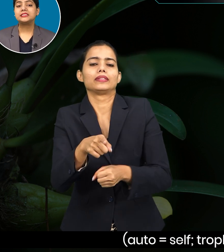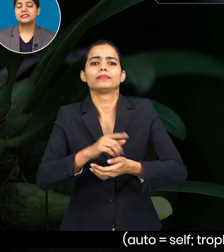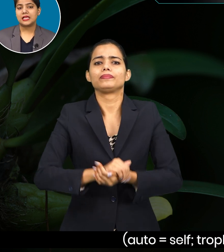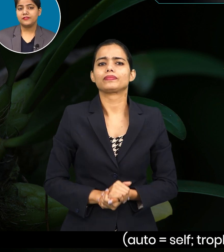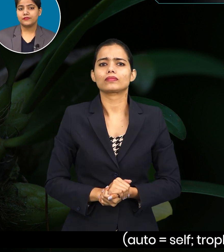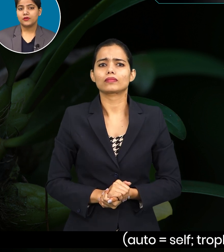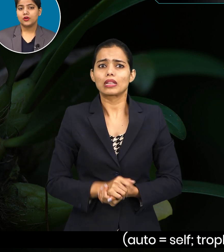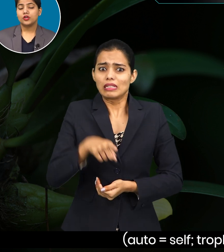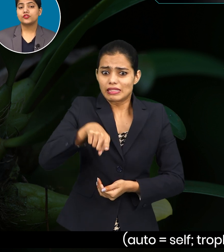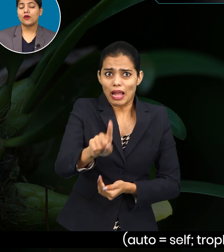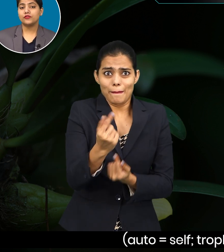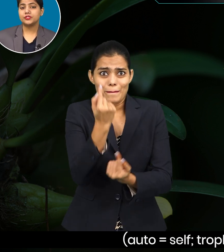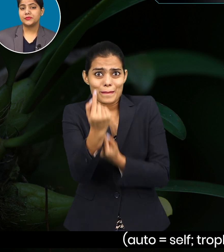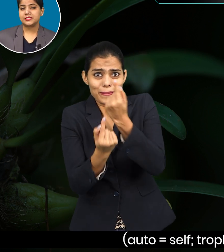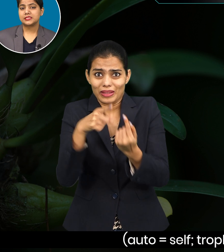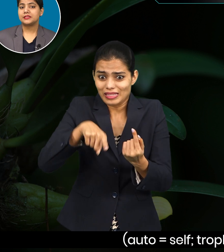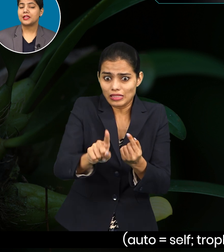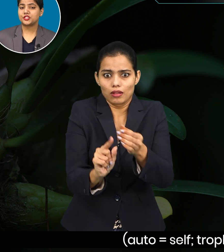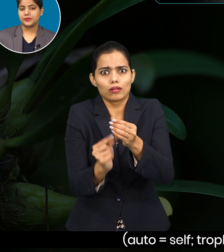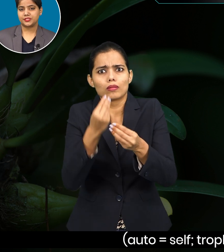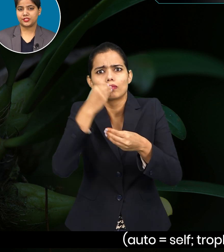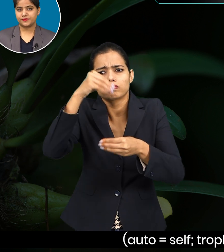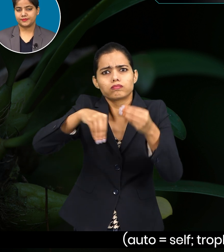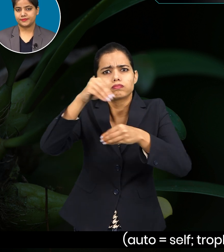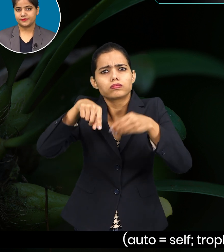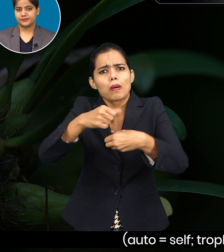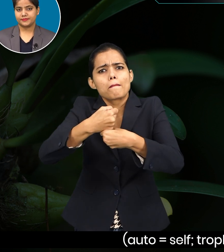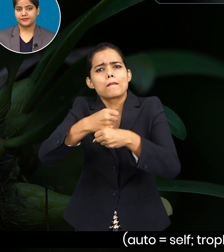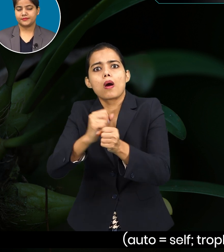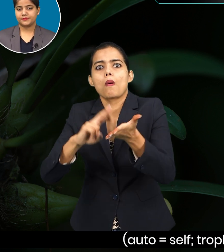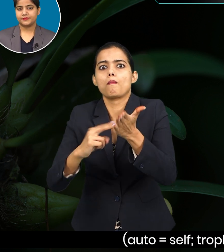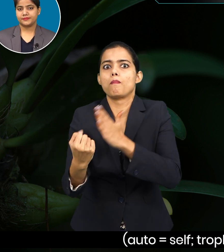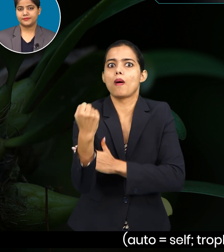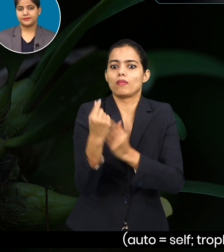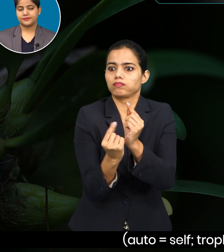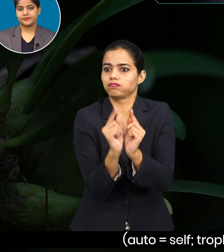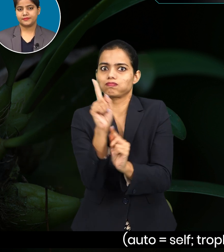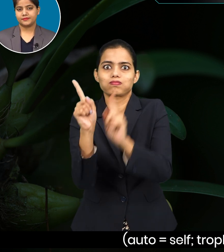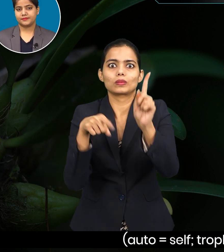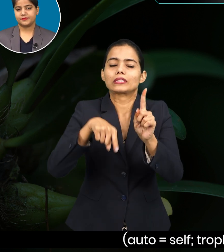Auto means self, trophos means nourishment.